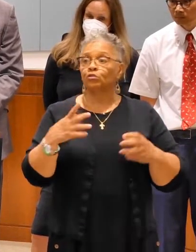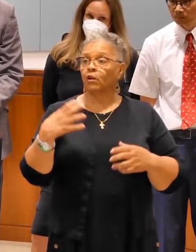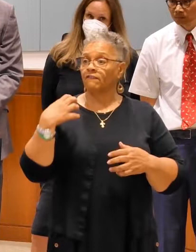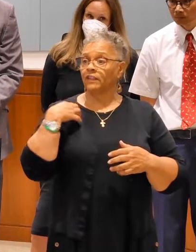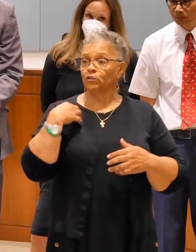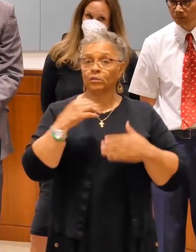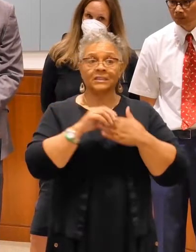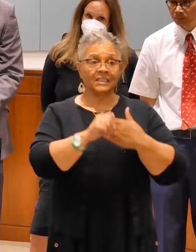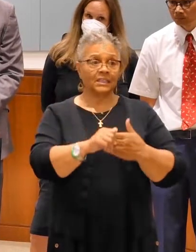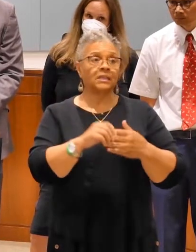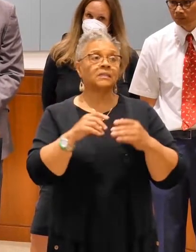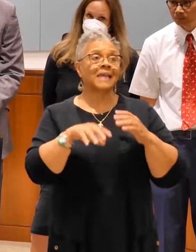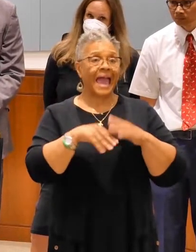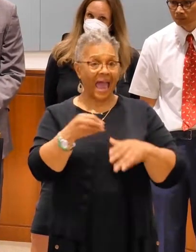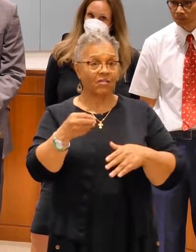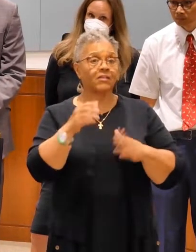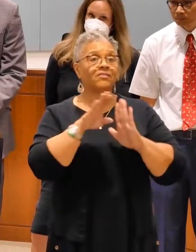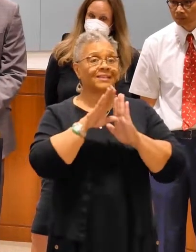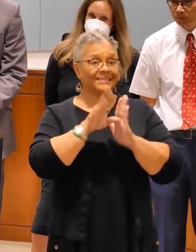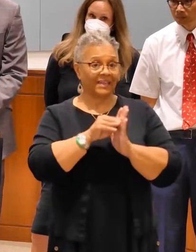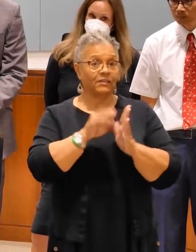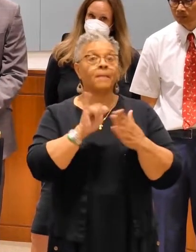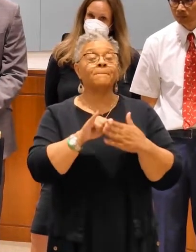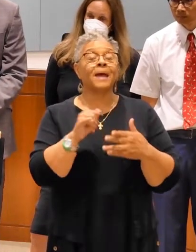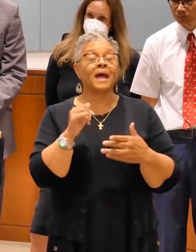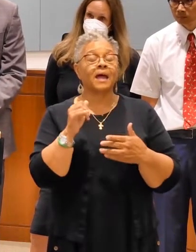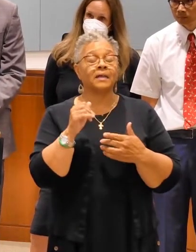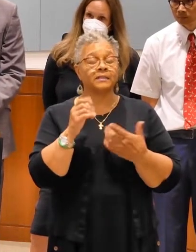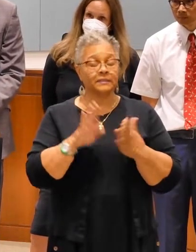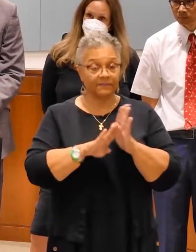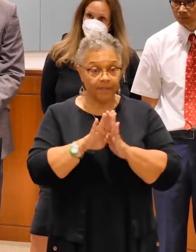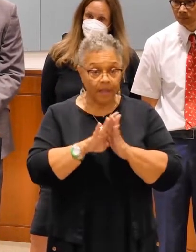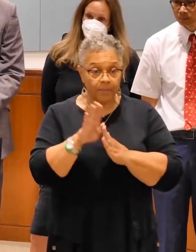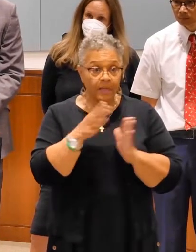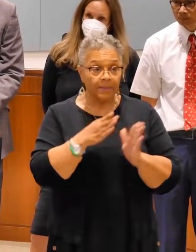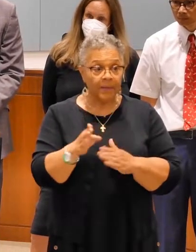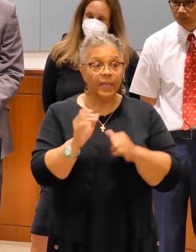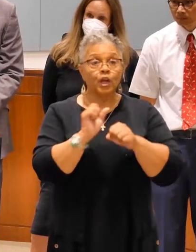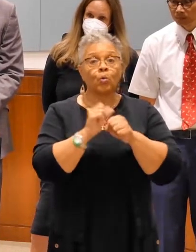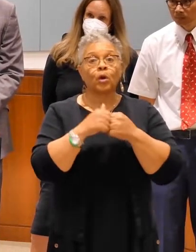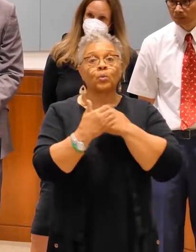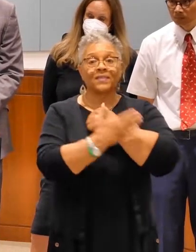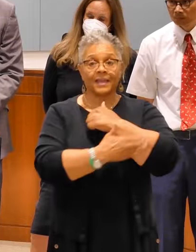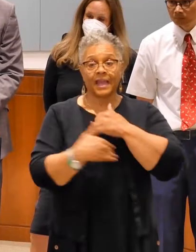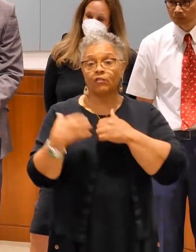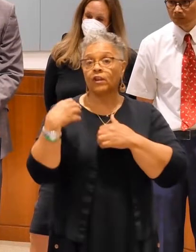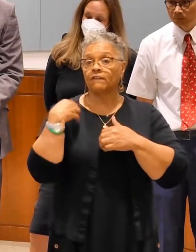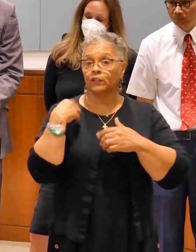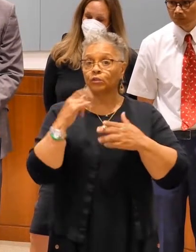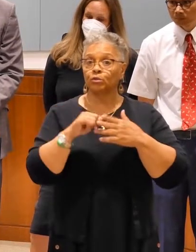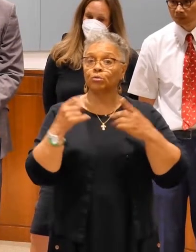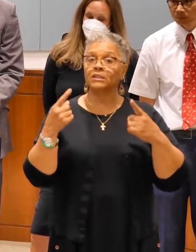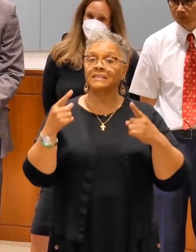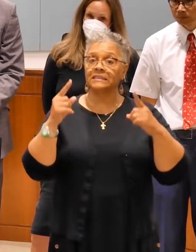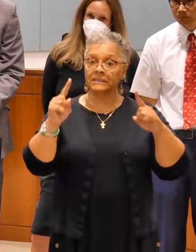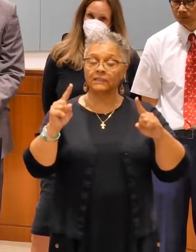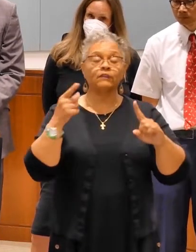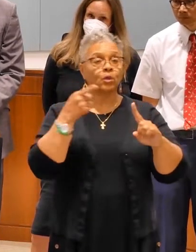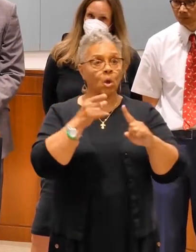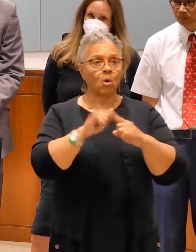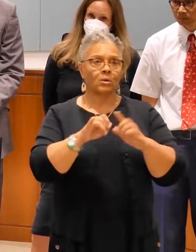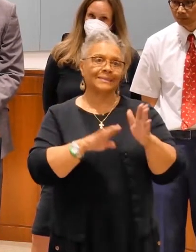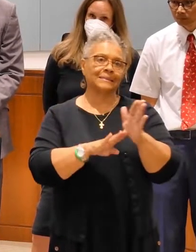this deficit by developing a plan and then working with our county officials to ensure we achieve this goal on an accelerated